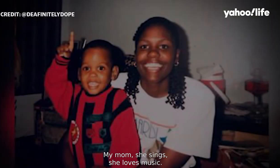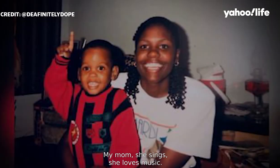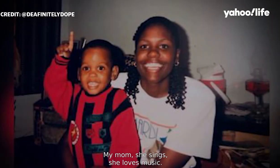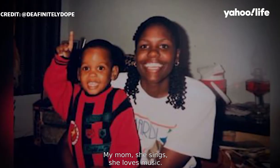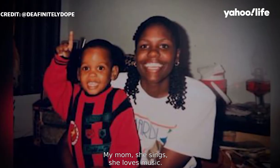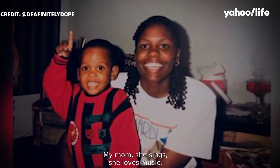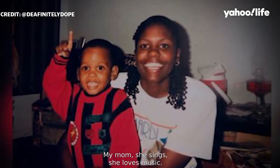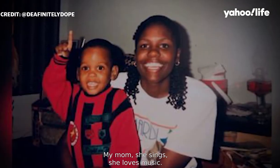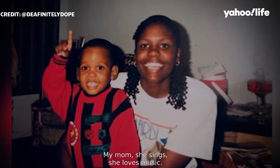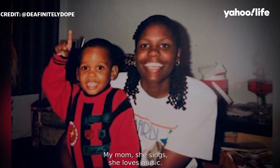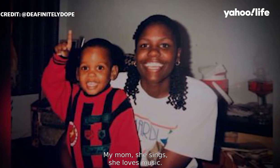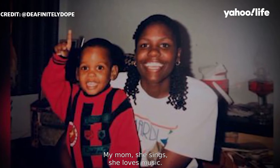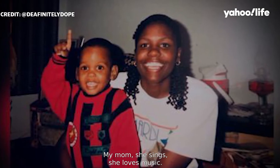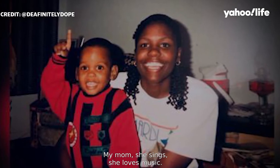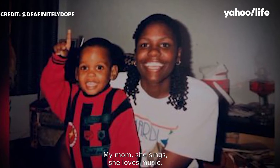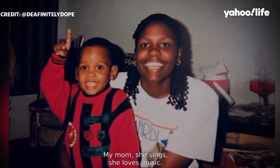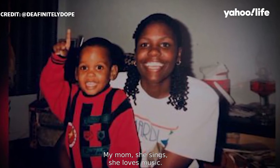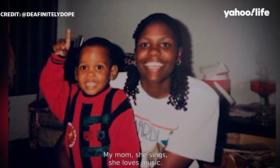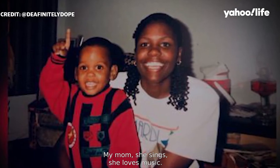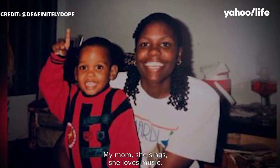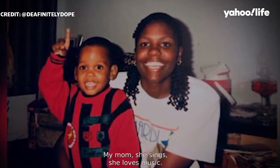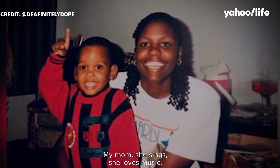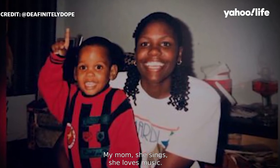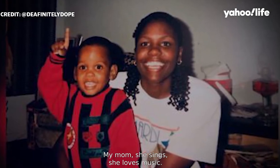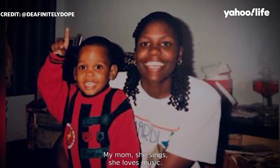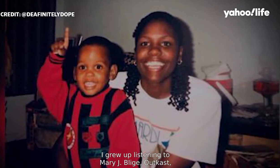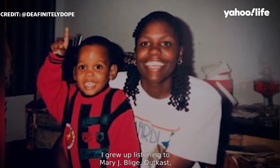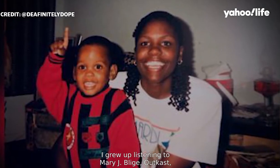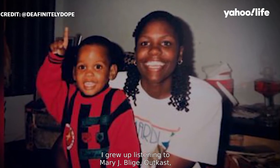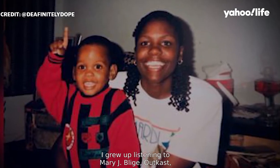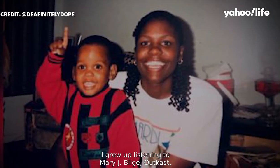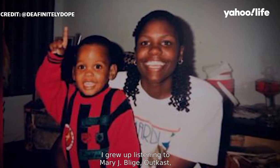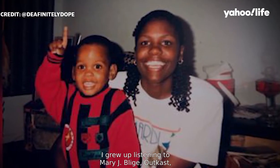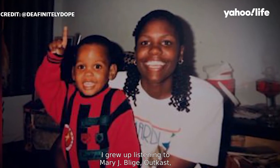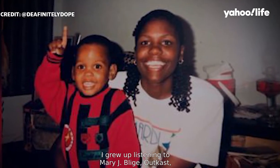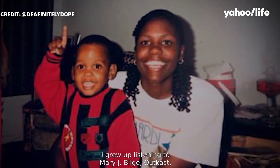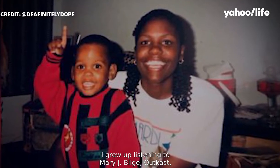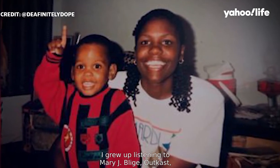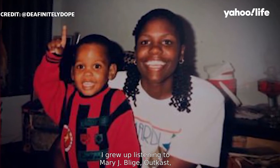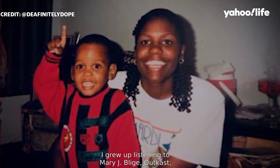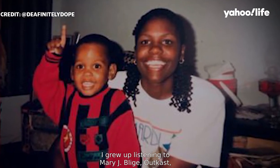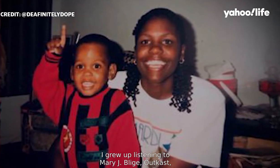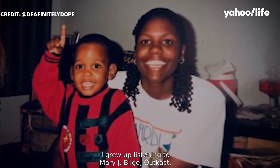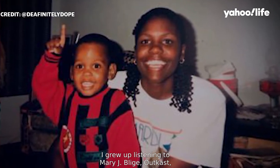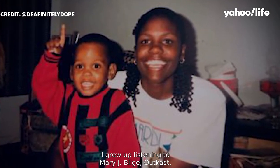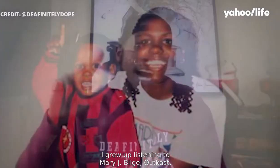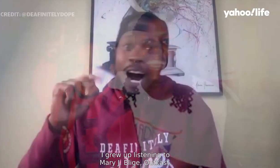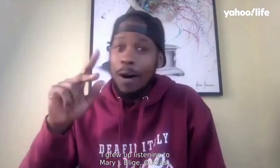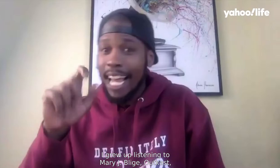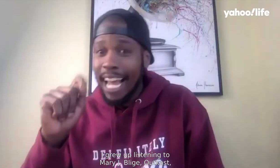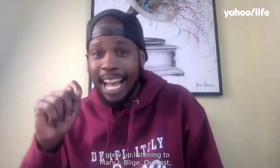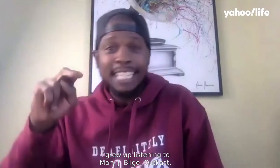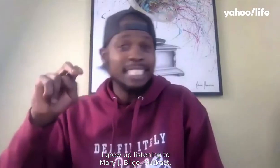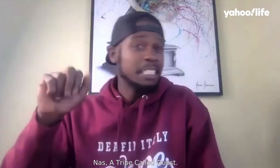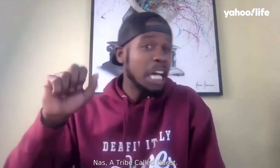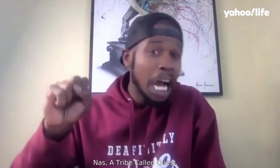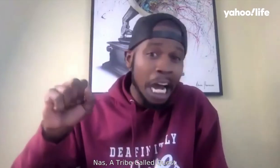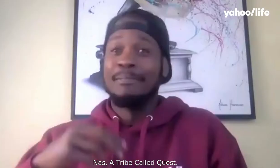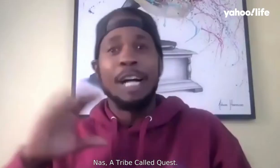My mom, she thinks she loves music. I grew up listening to Mary J. Blige, Outkast, Nas, a